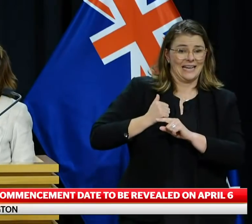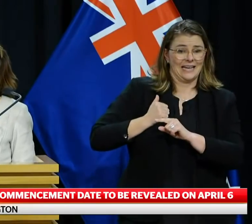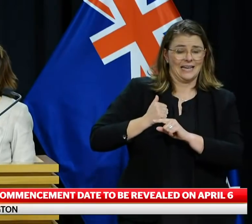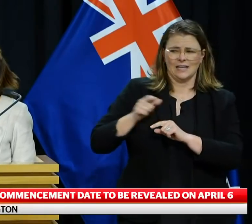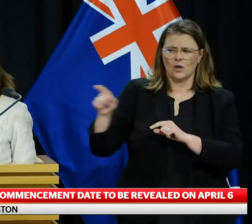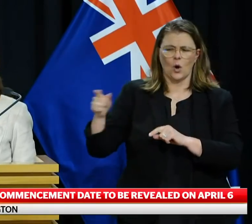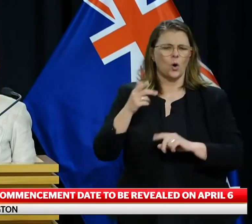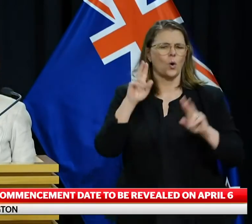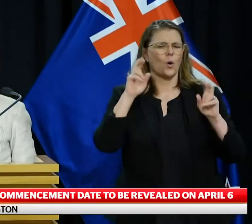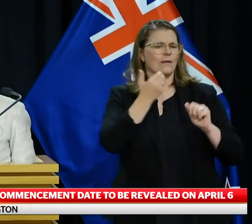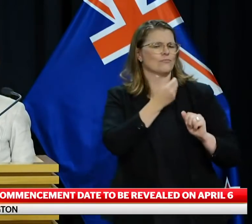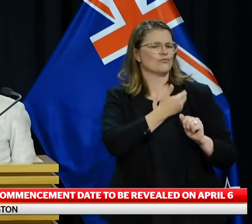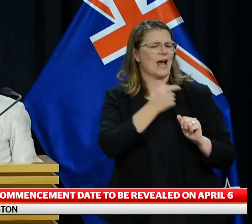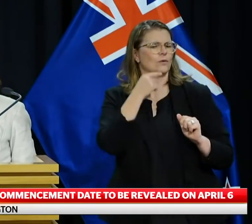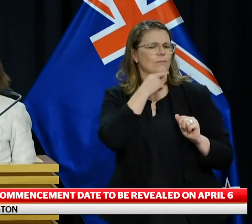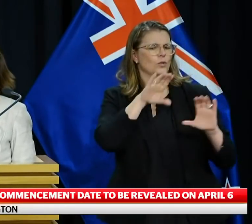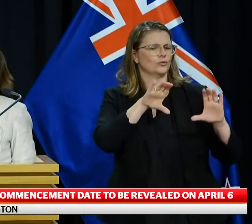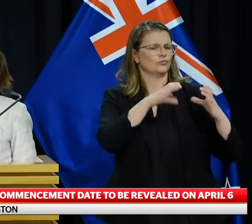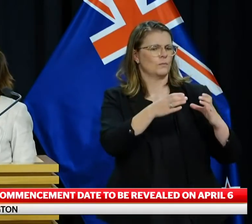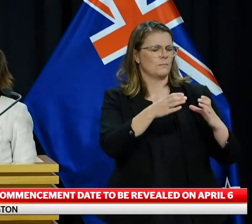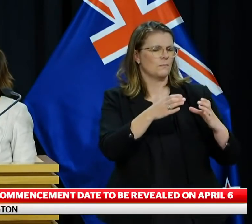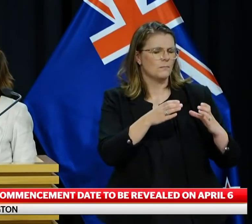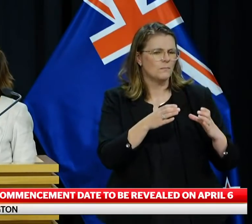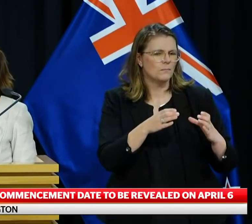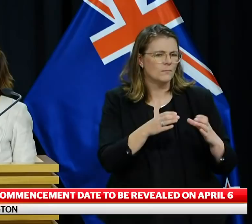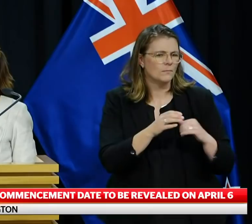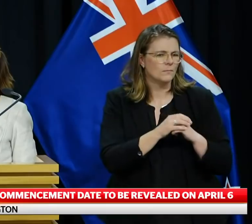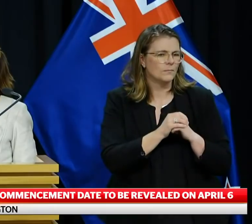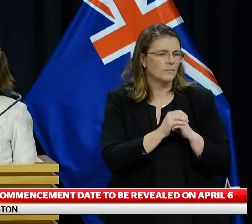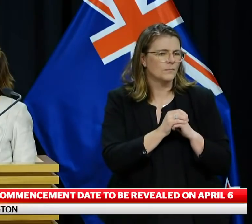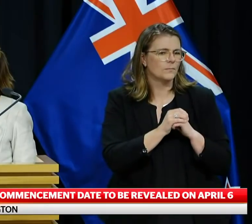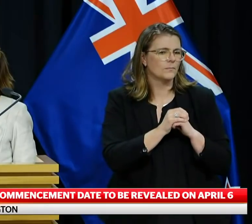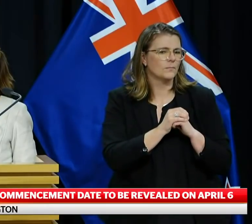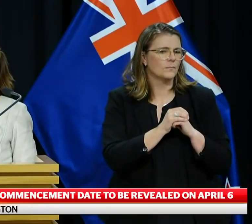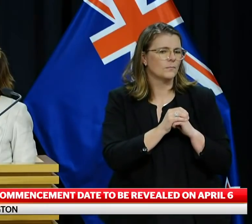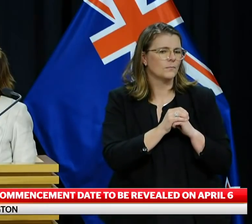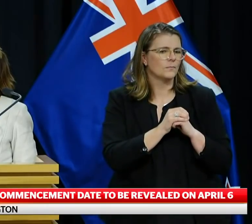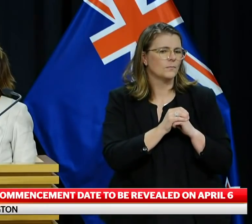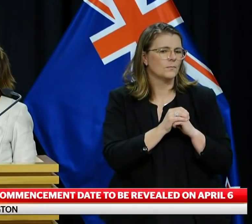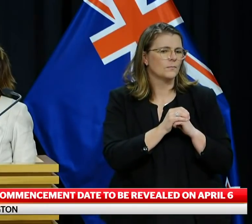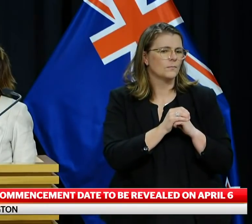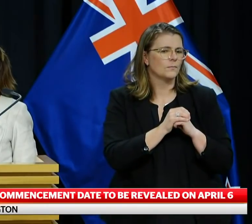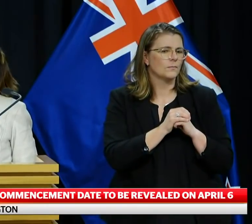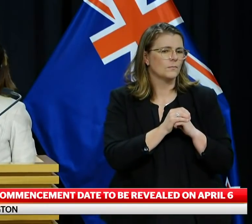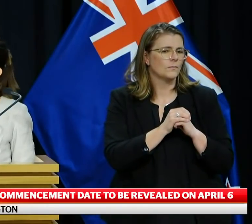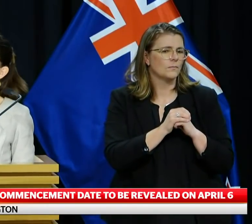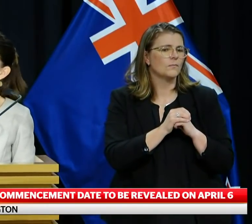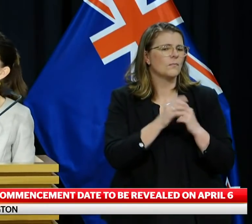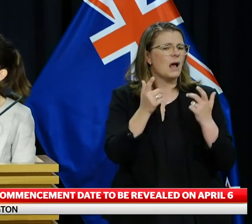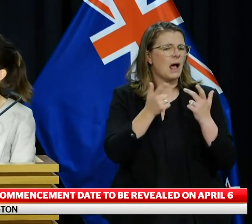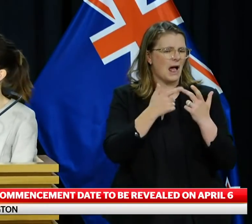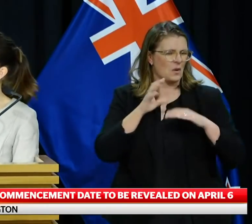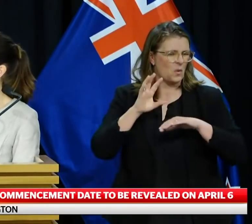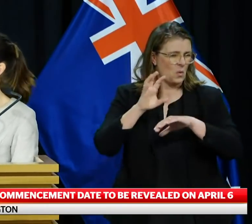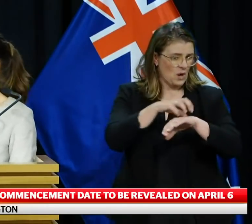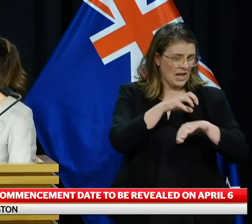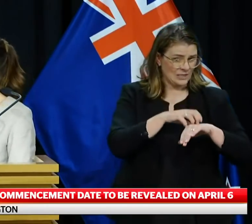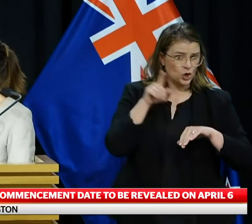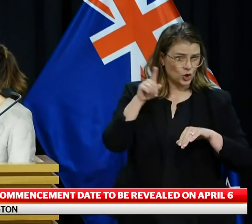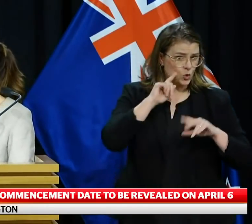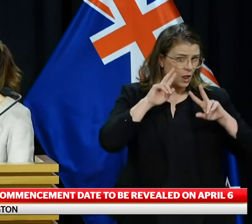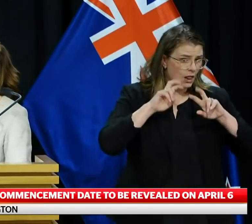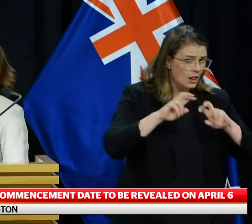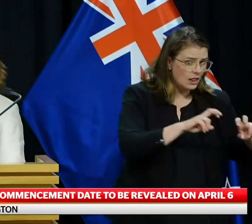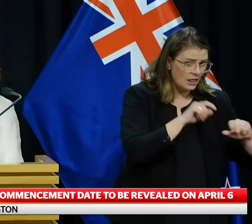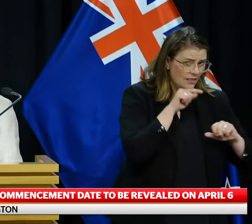Boys, didn't they? Yeah, the Proud Boys, the Base, Adam Waffen Division. Is there any... Would you like to take another look at that? And I don't, to be fair, I'm just not au